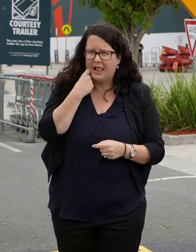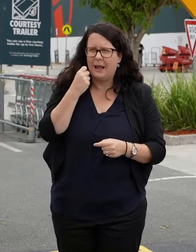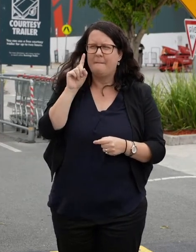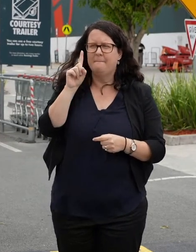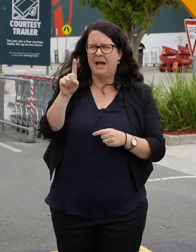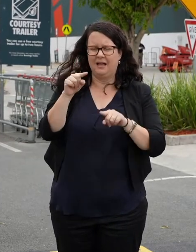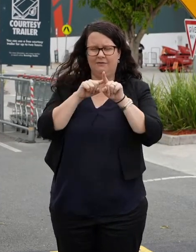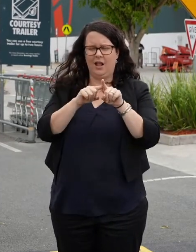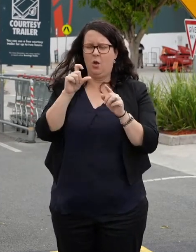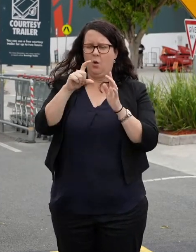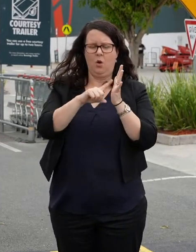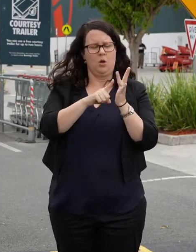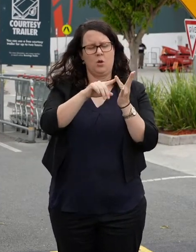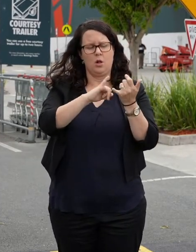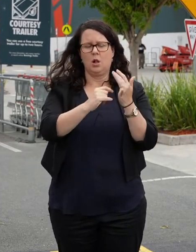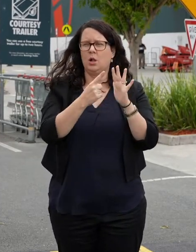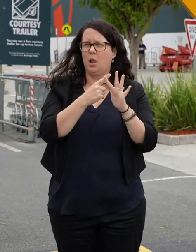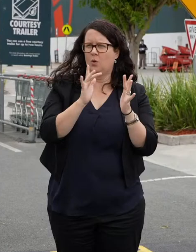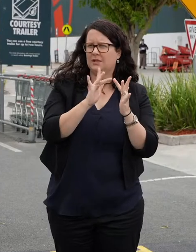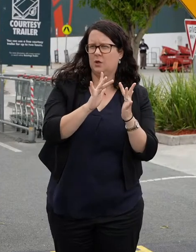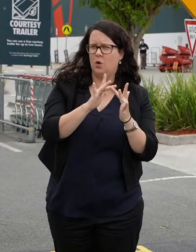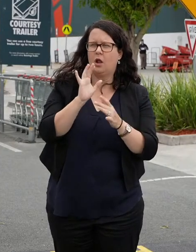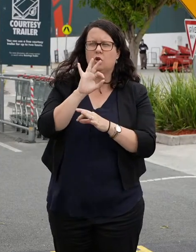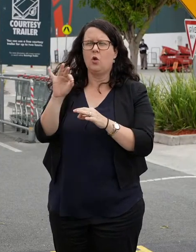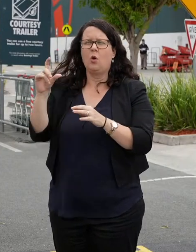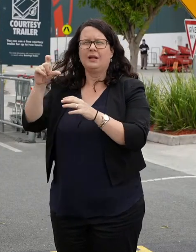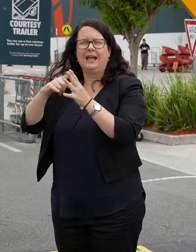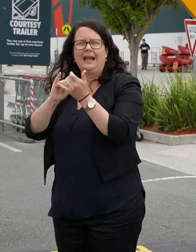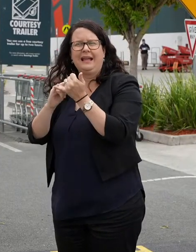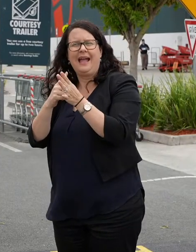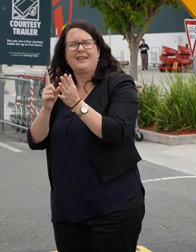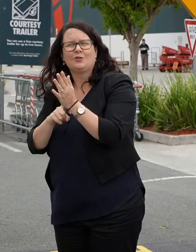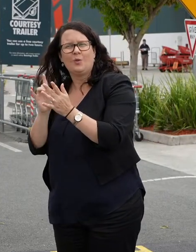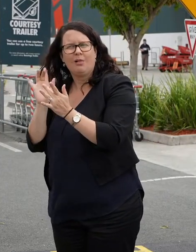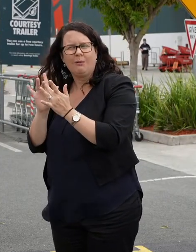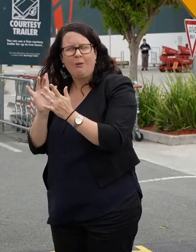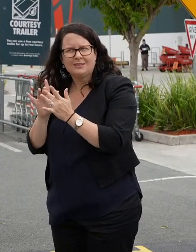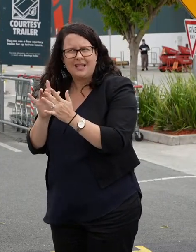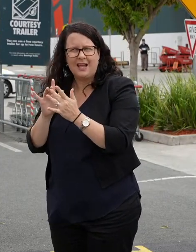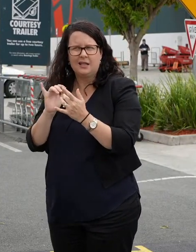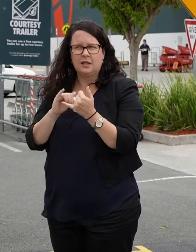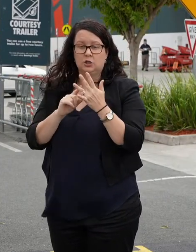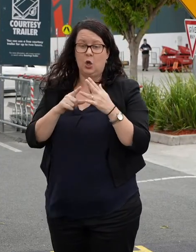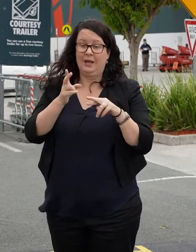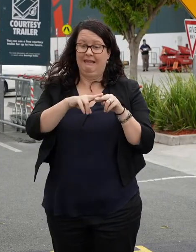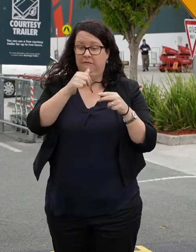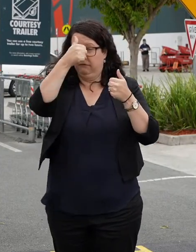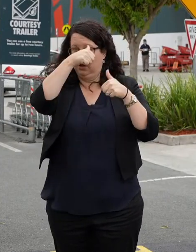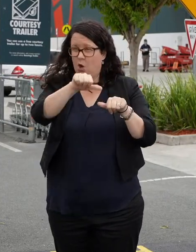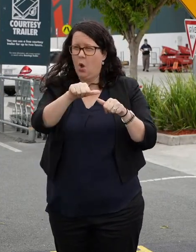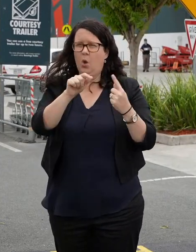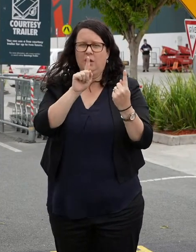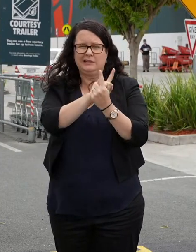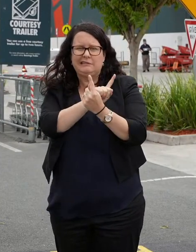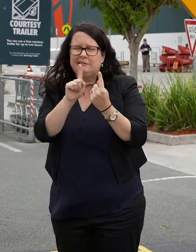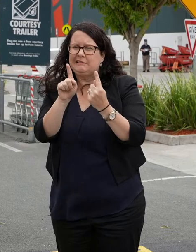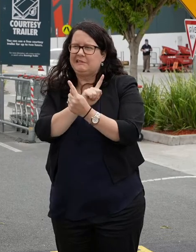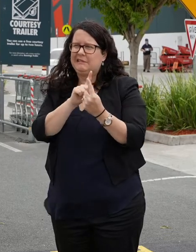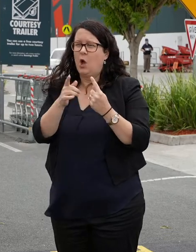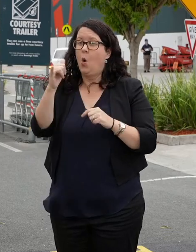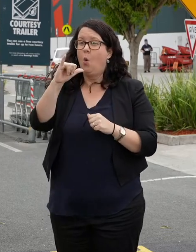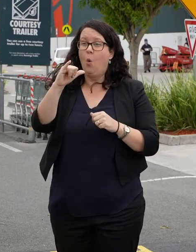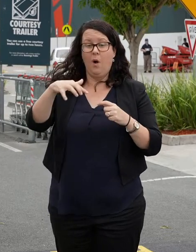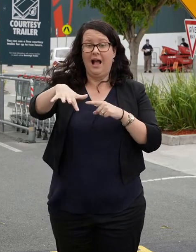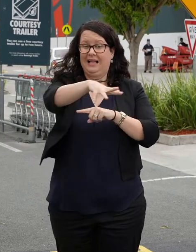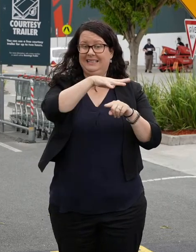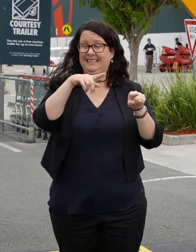close contact versus casual, again, we will take advice on that. So, of course, there's the quarantine the individual who's